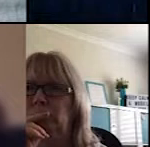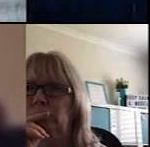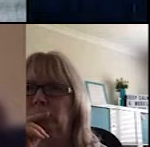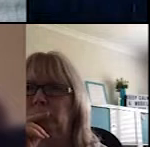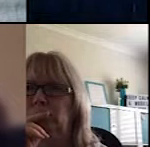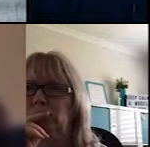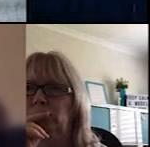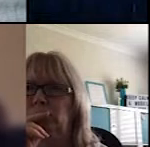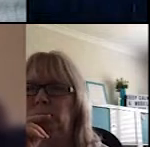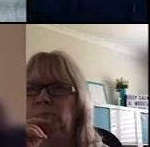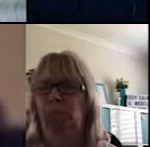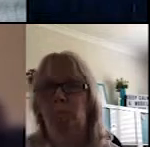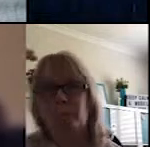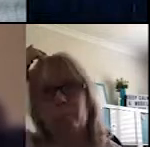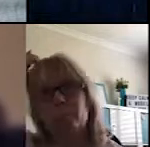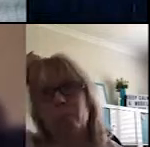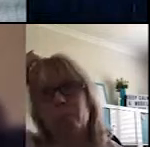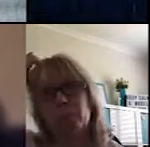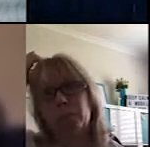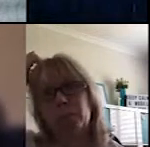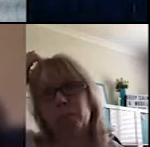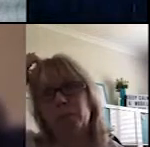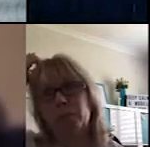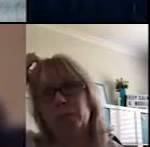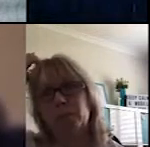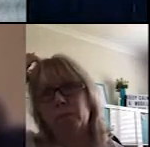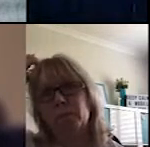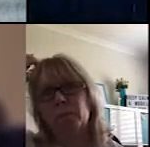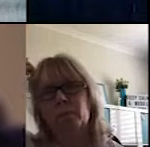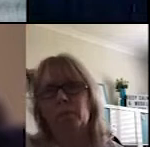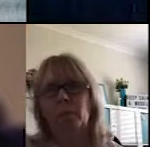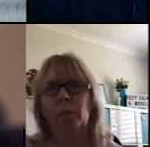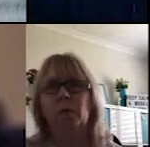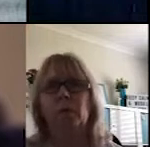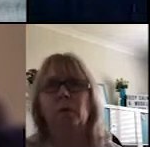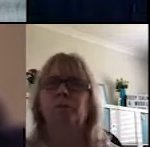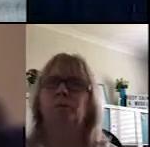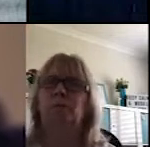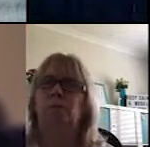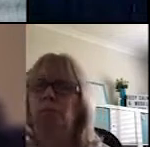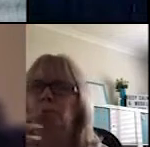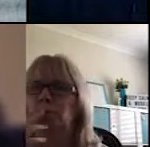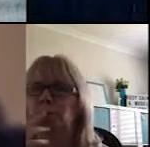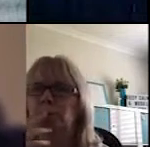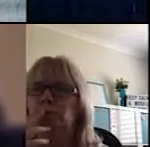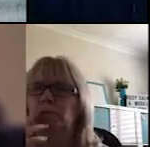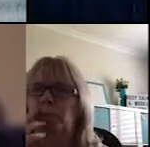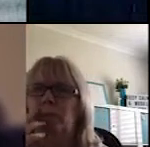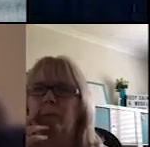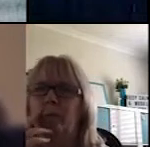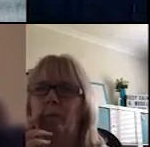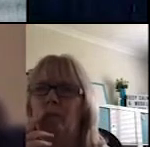core vocabulary and thinking about words that we use across activities, across contexts, across environments, across communication